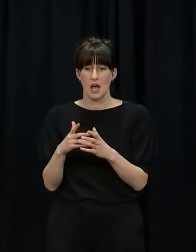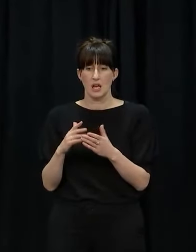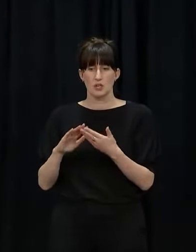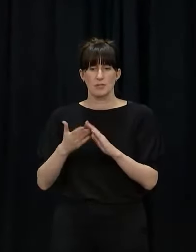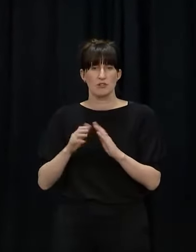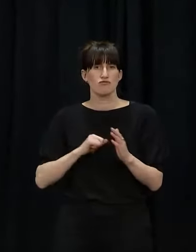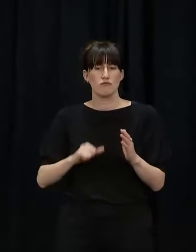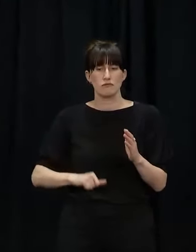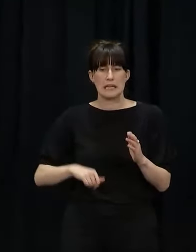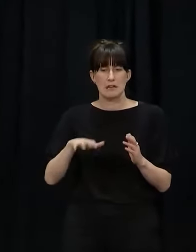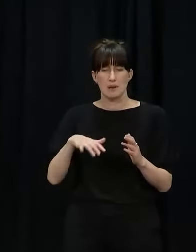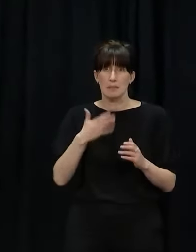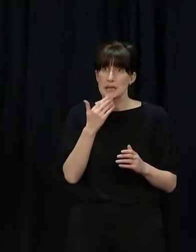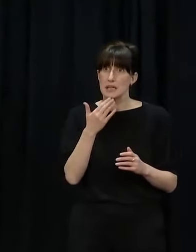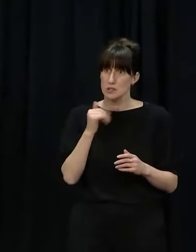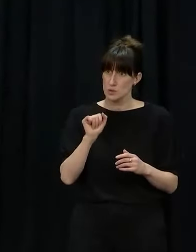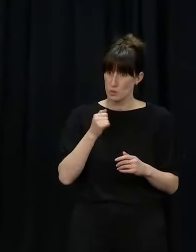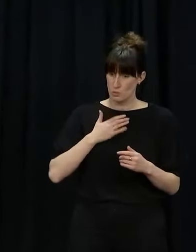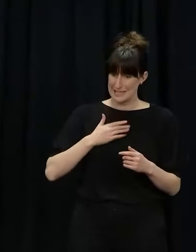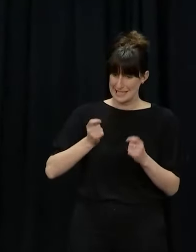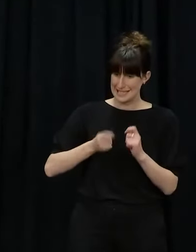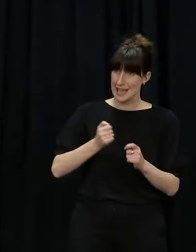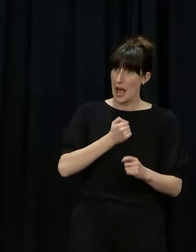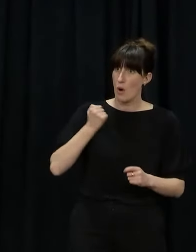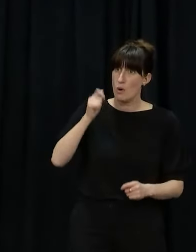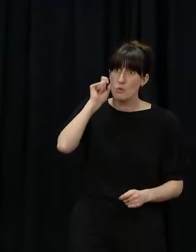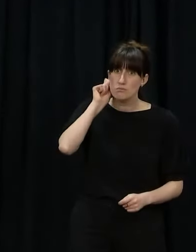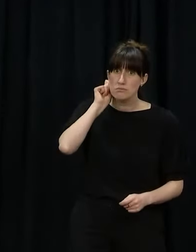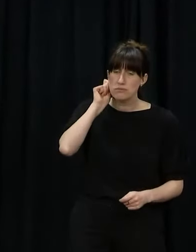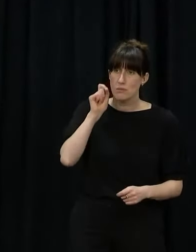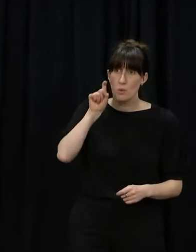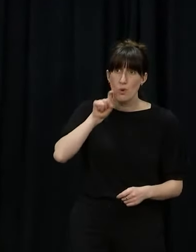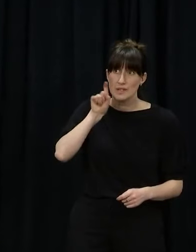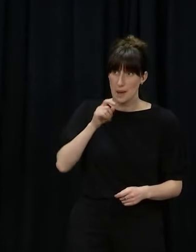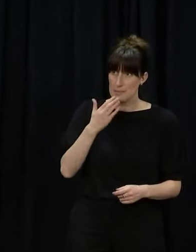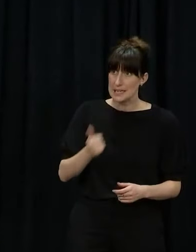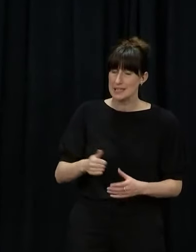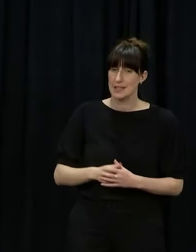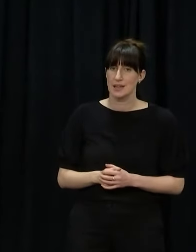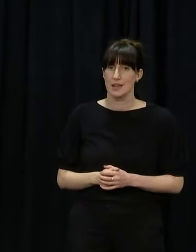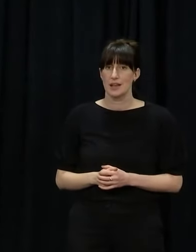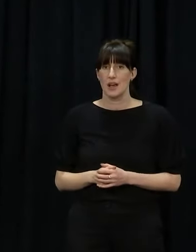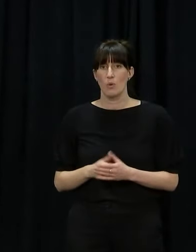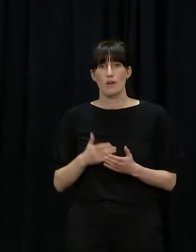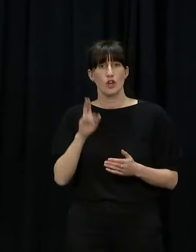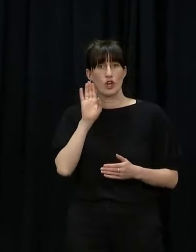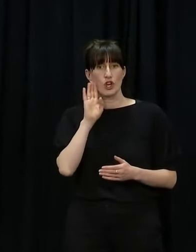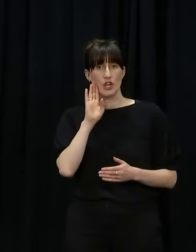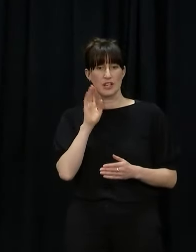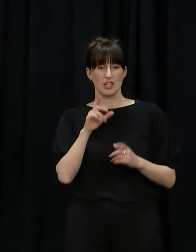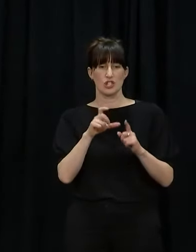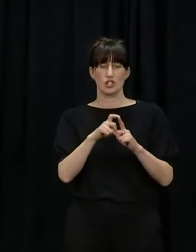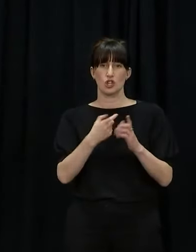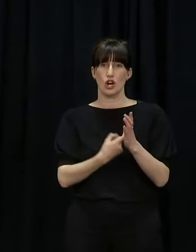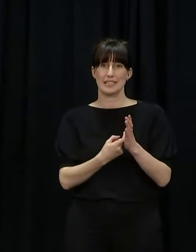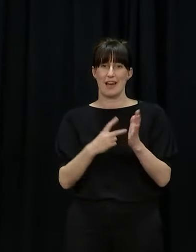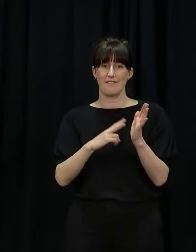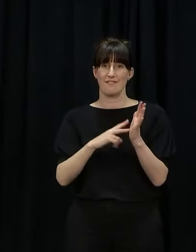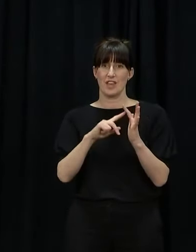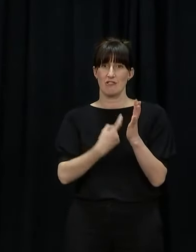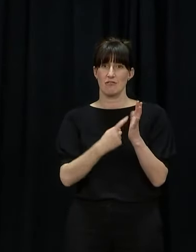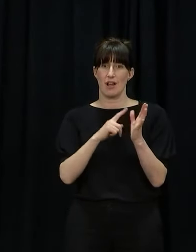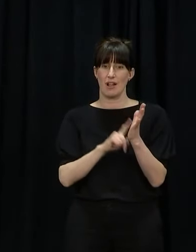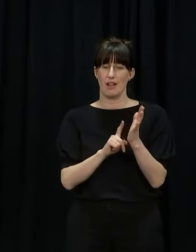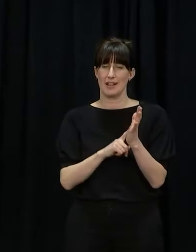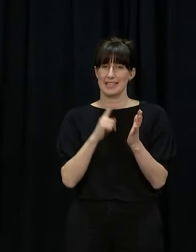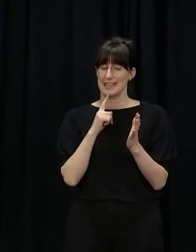well? And I heard Dr. Verrill acknowledge actually that what is even more important is that symptomatic